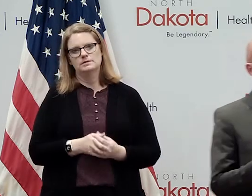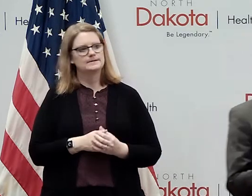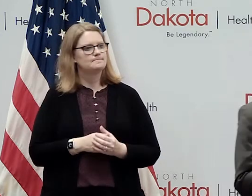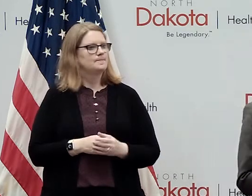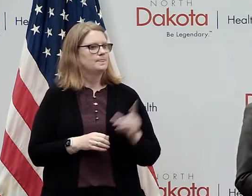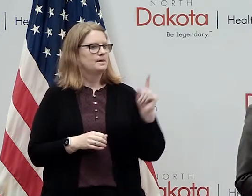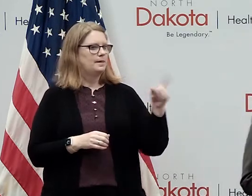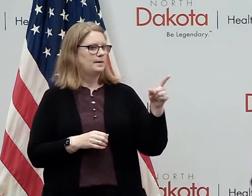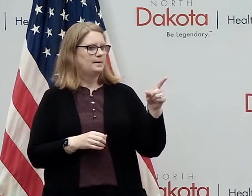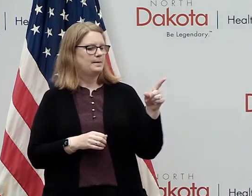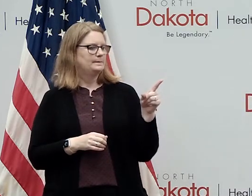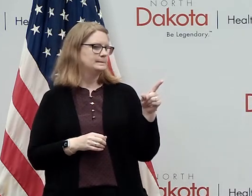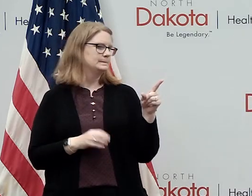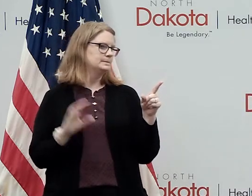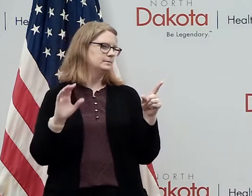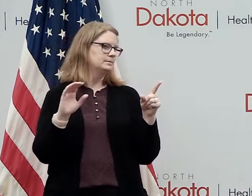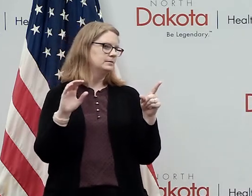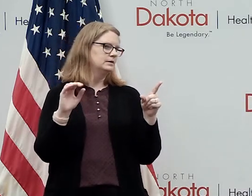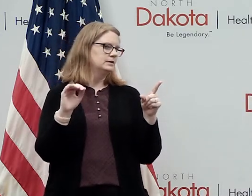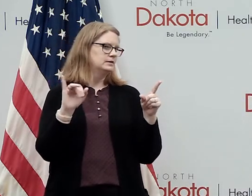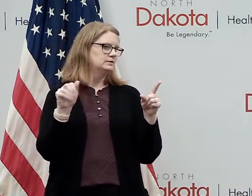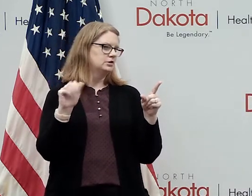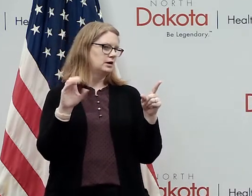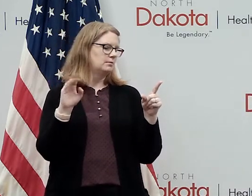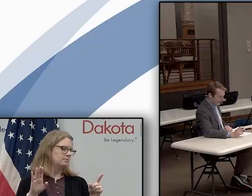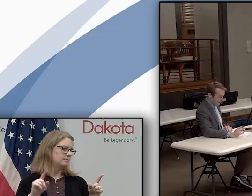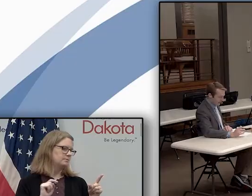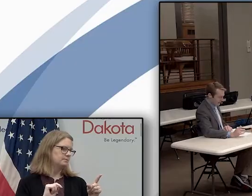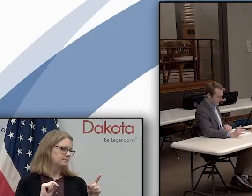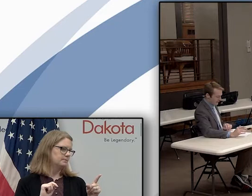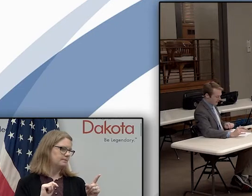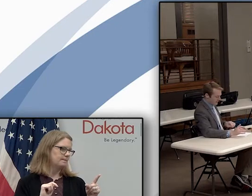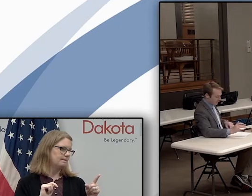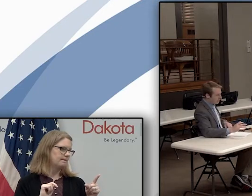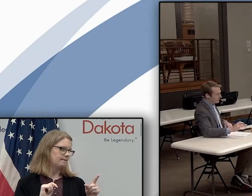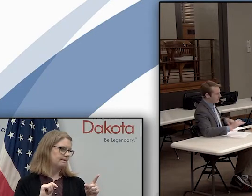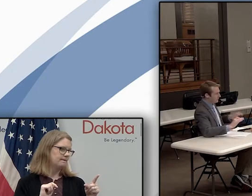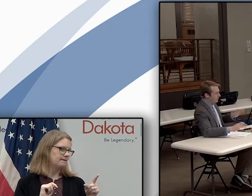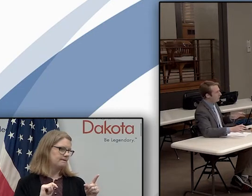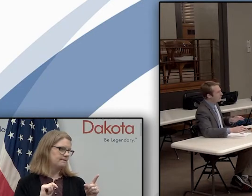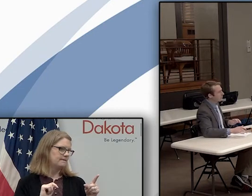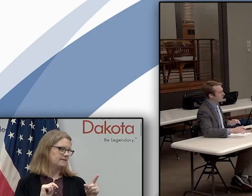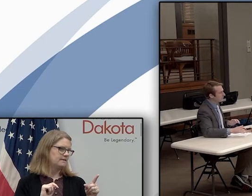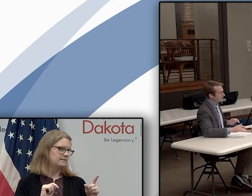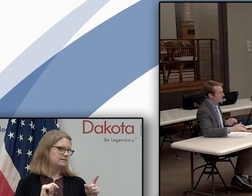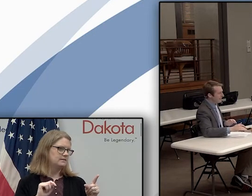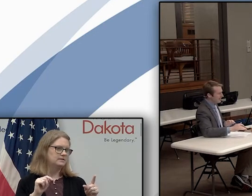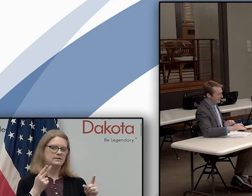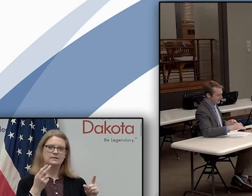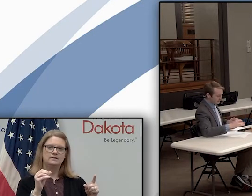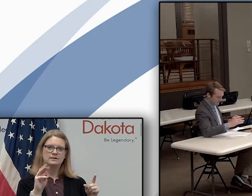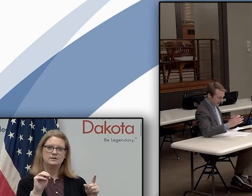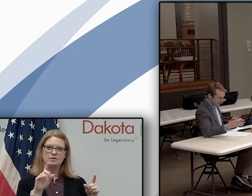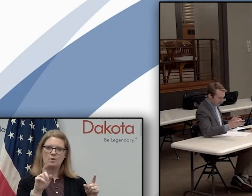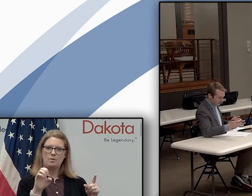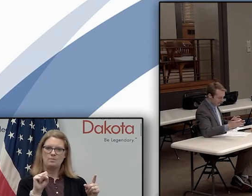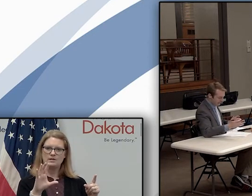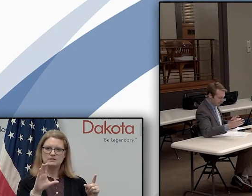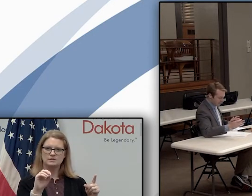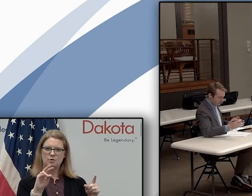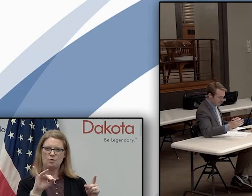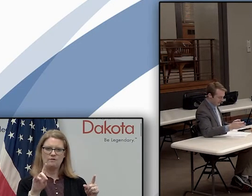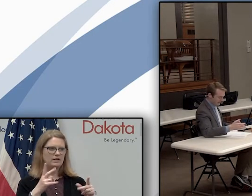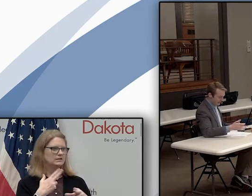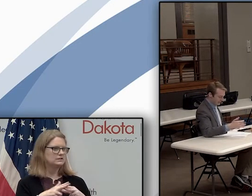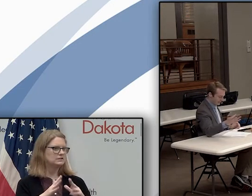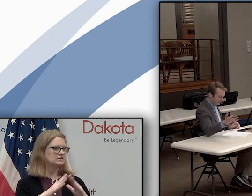If I can ask you a quick question, Chris. Excuse me. A question about the homeless COVID shelters. Obviously, their